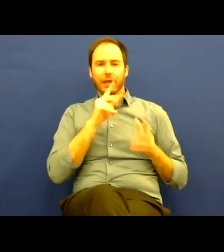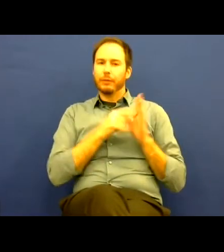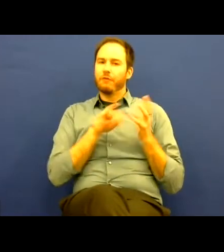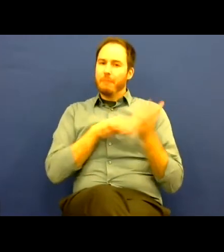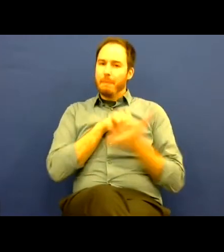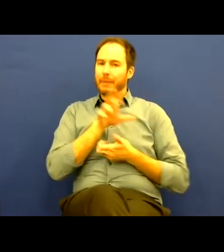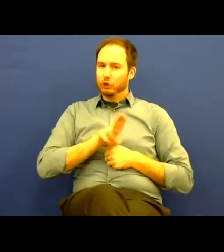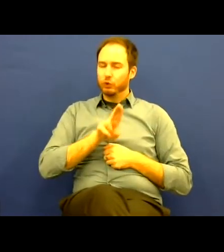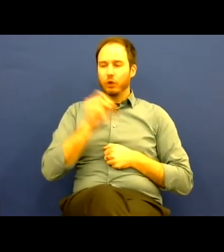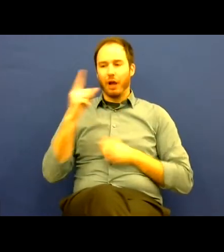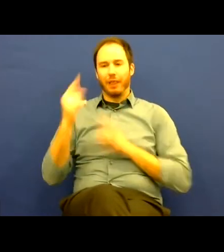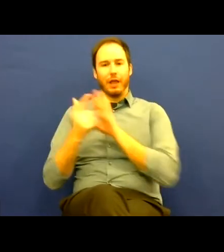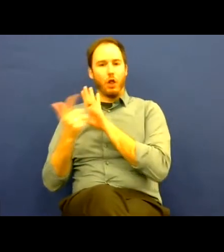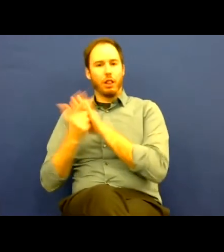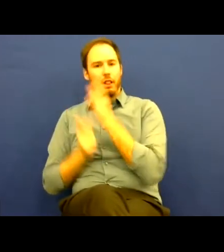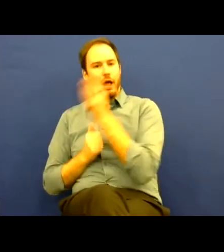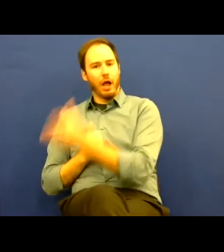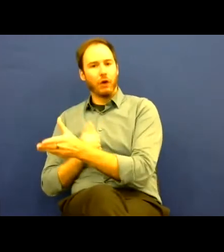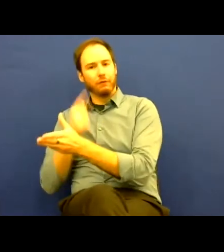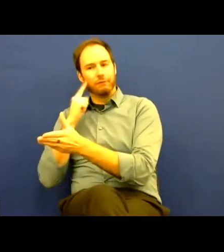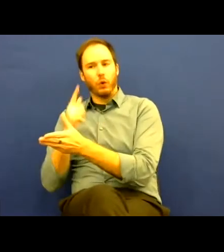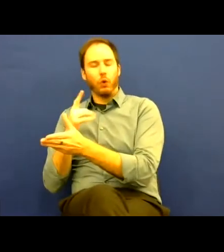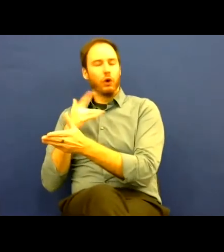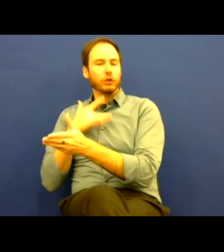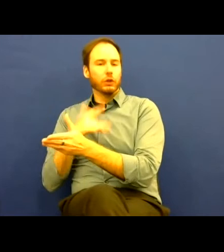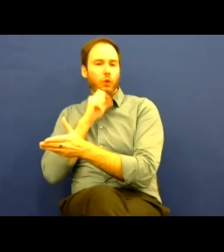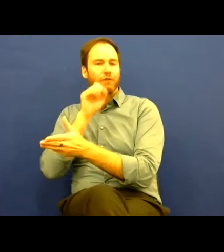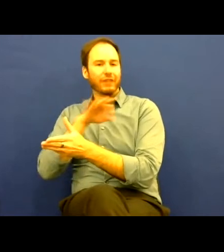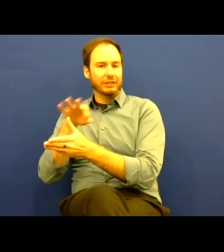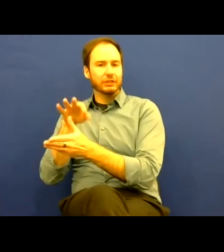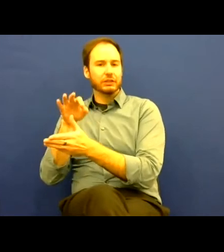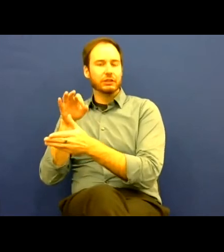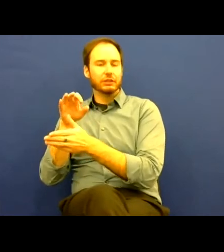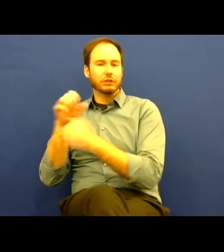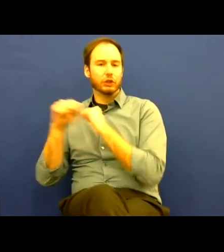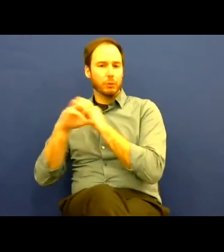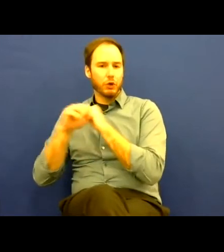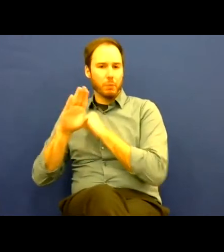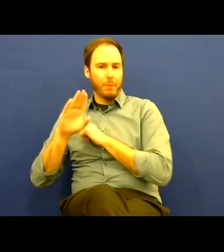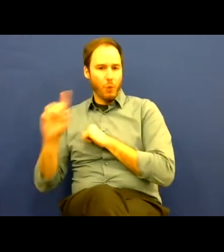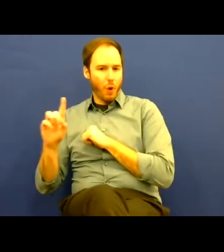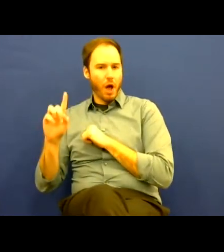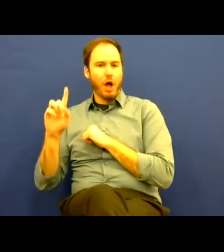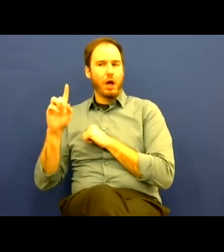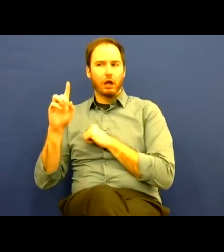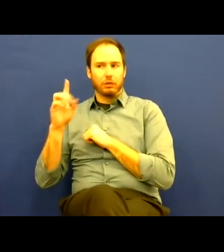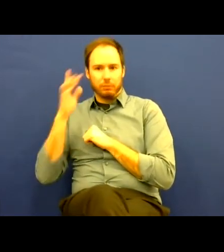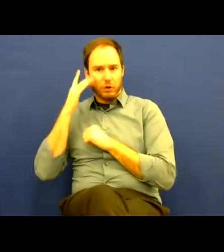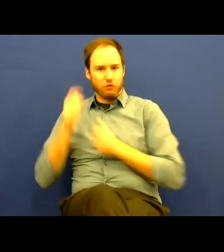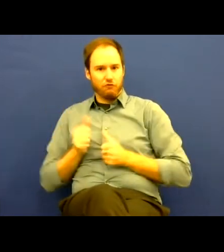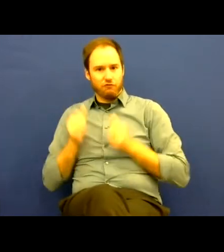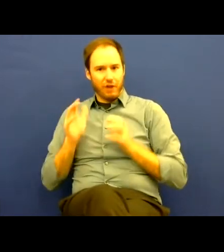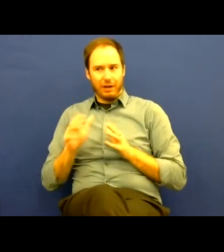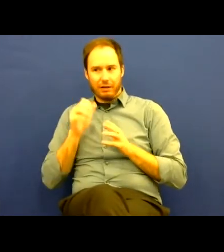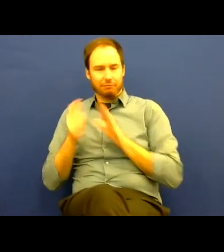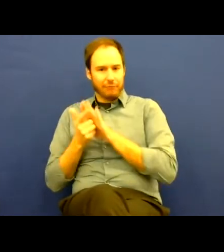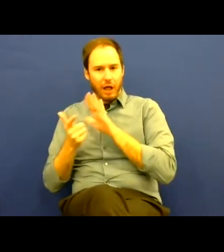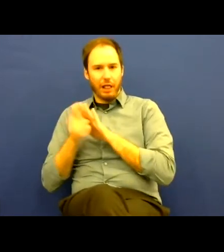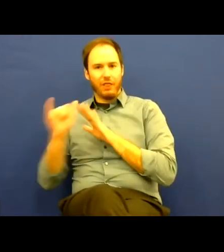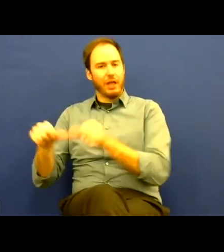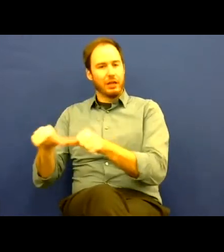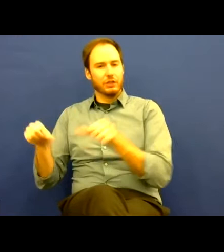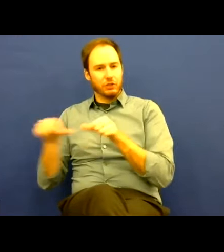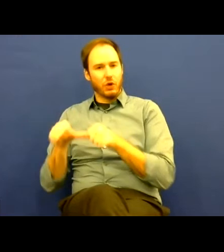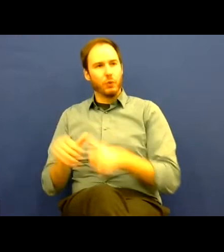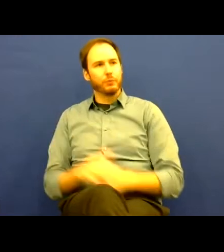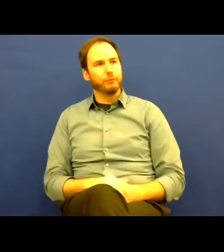use that would not be allowed in a traditional commercial B1 zone because residences are not allowed. and